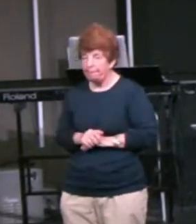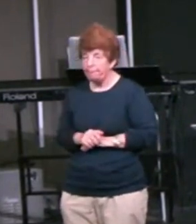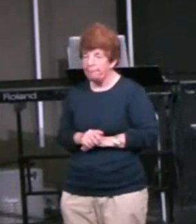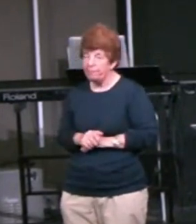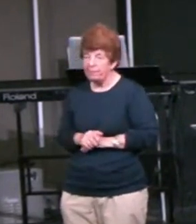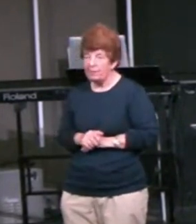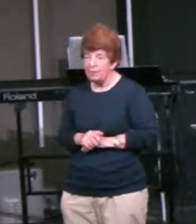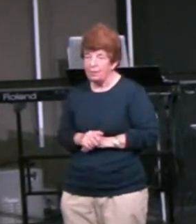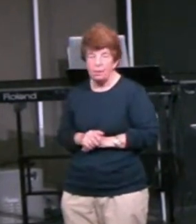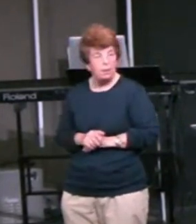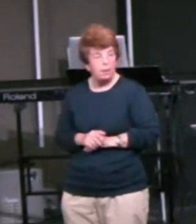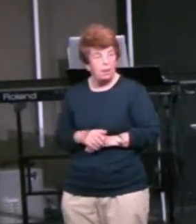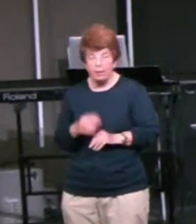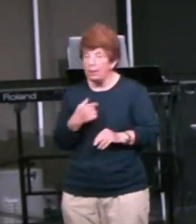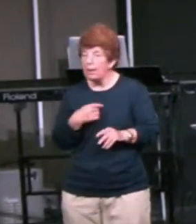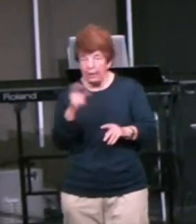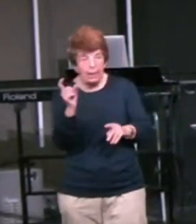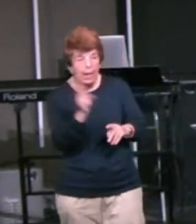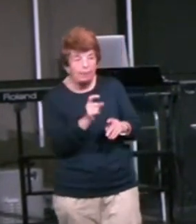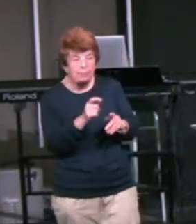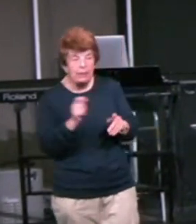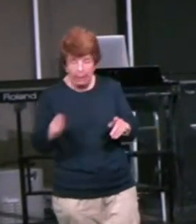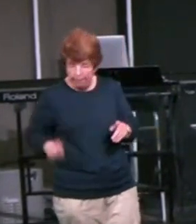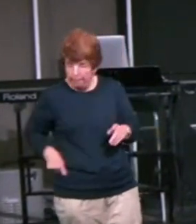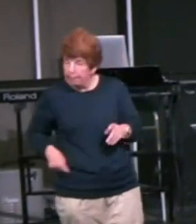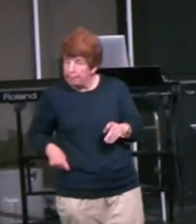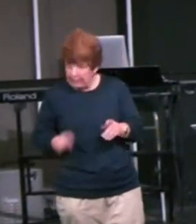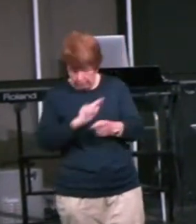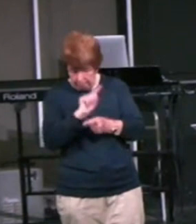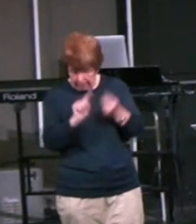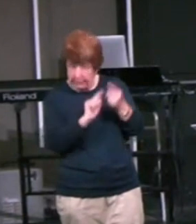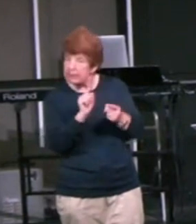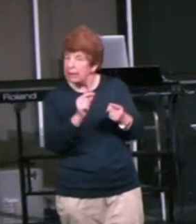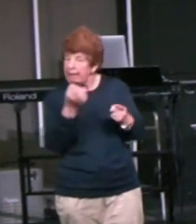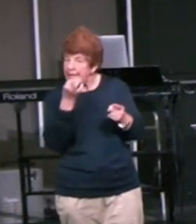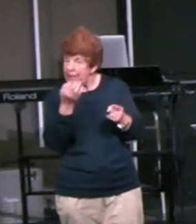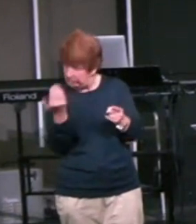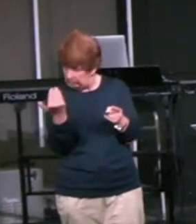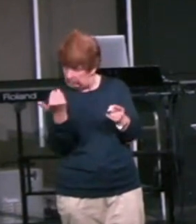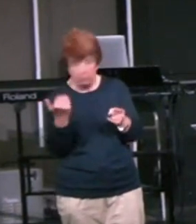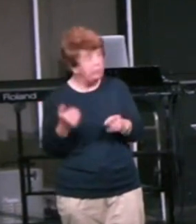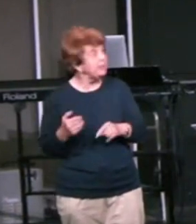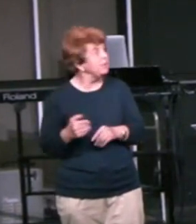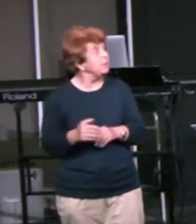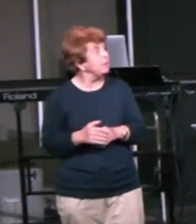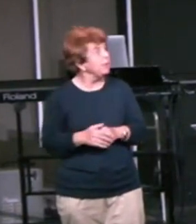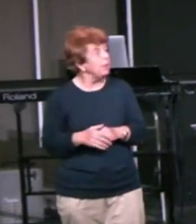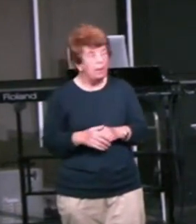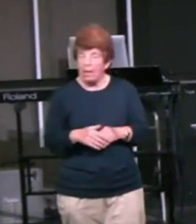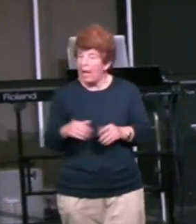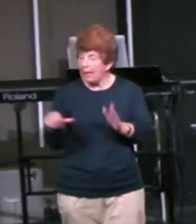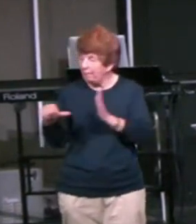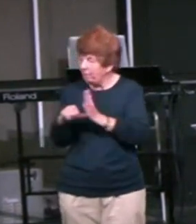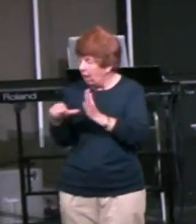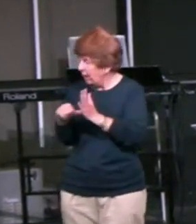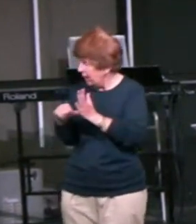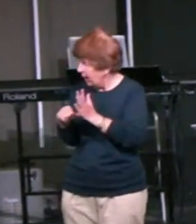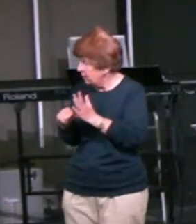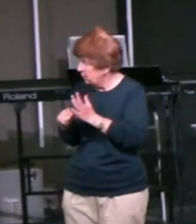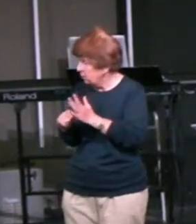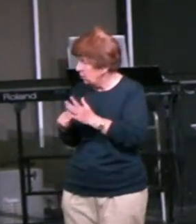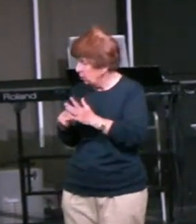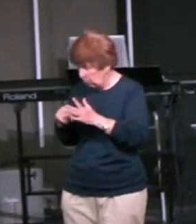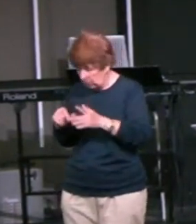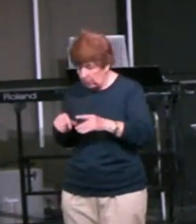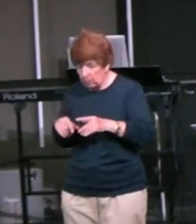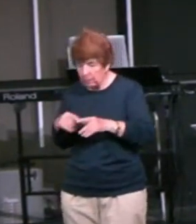Till I attended the members' meeting a couple of weeks back, and as the financial statement was being